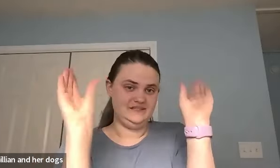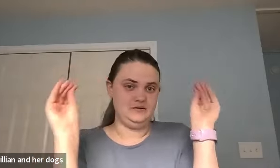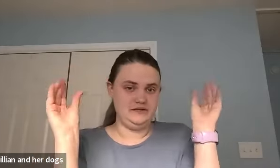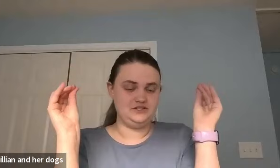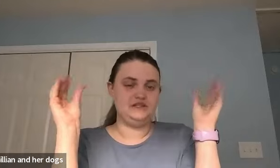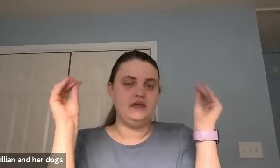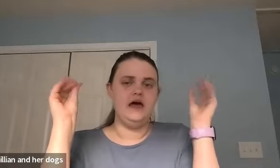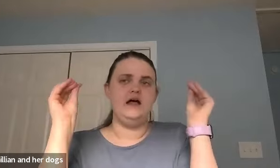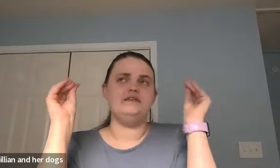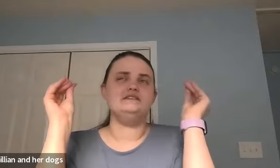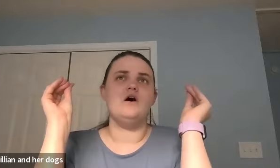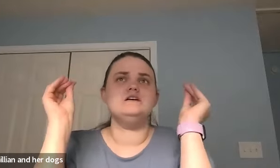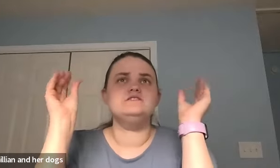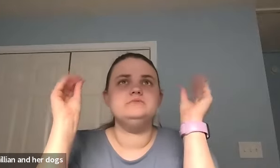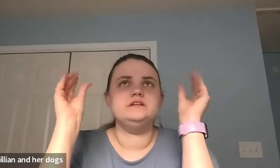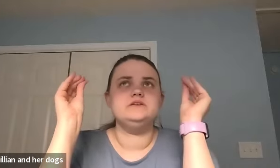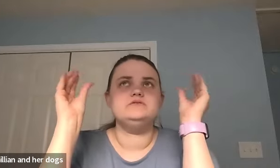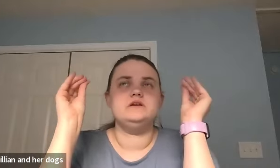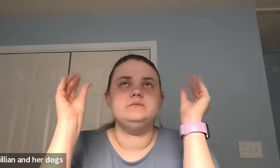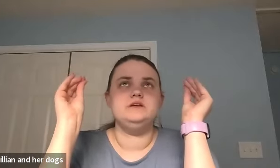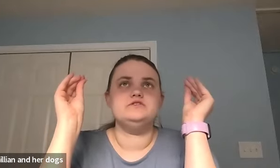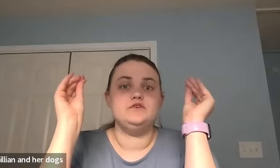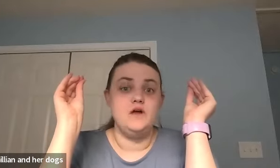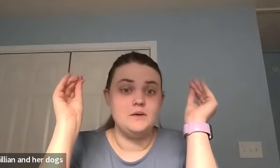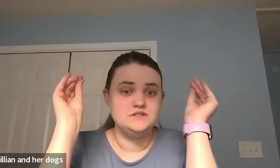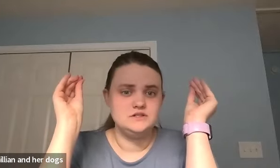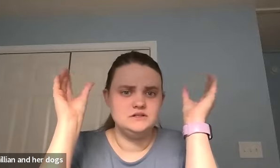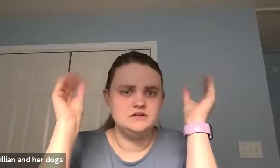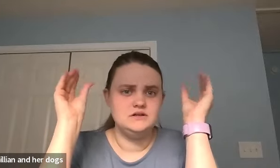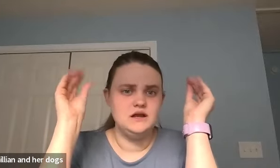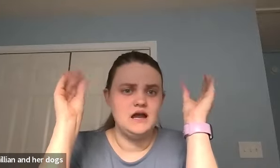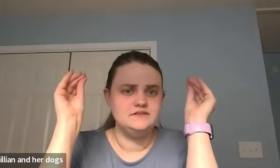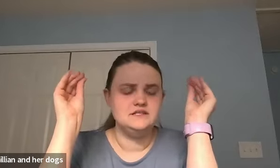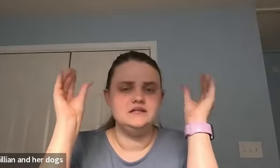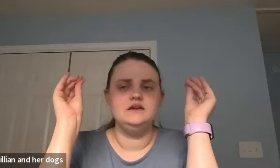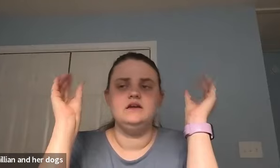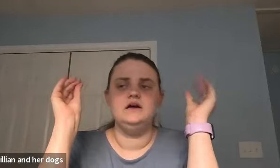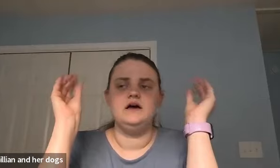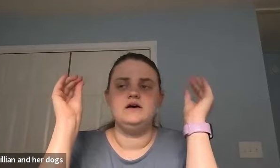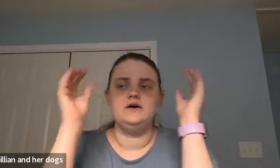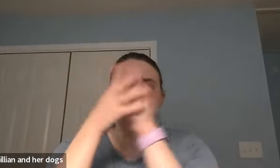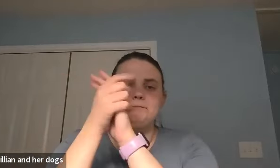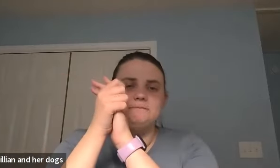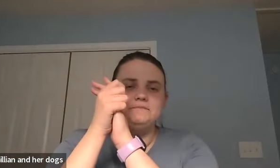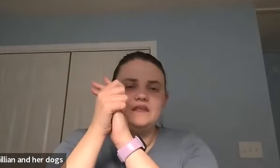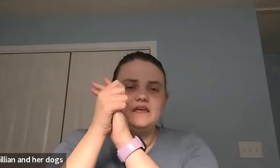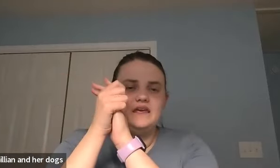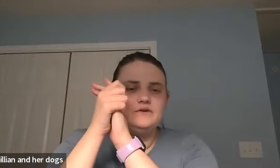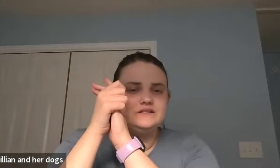Little pinchers. This has also can be used for lobster, I've seen. if you're in a